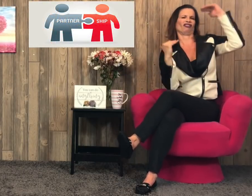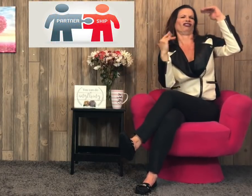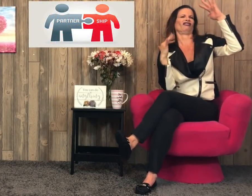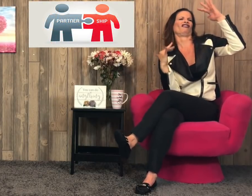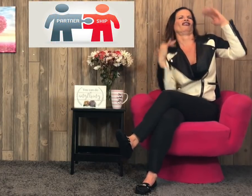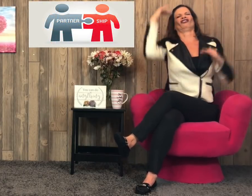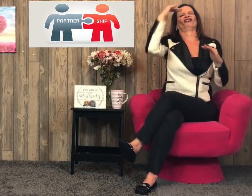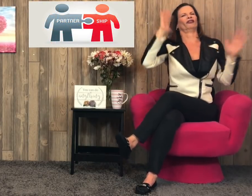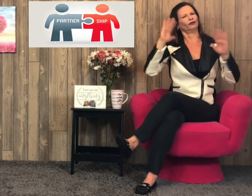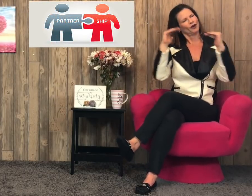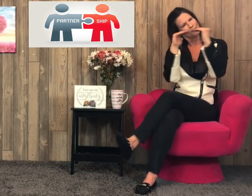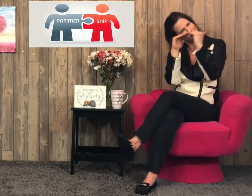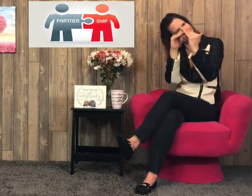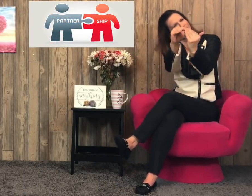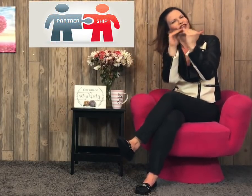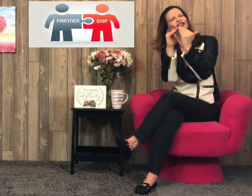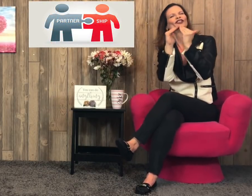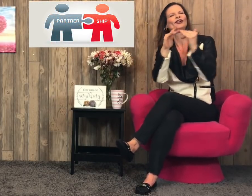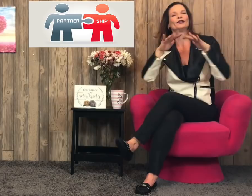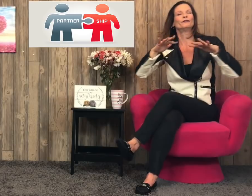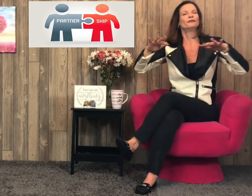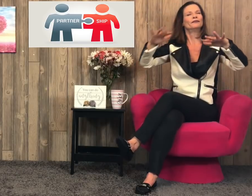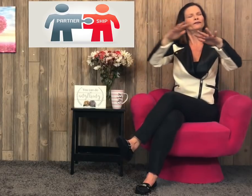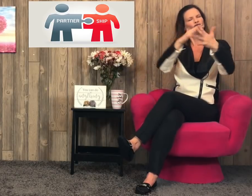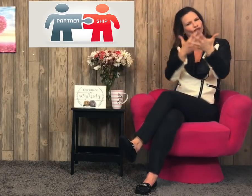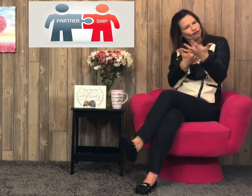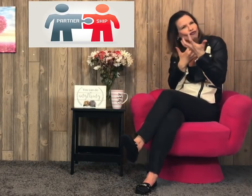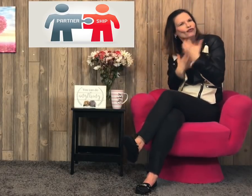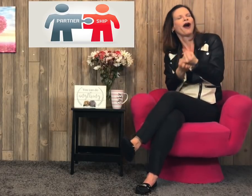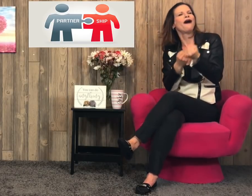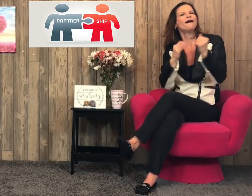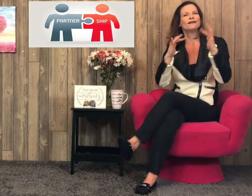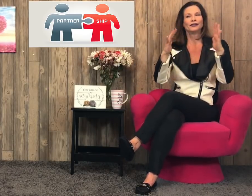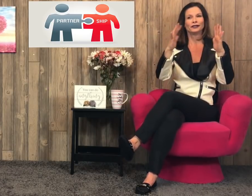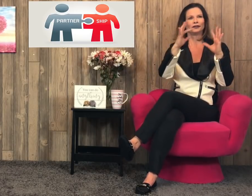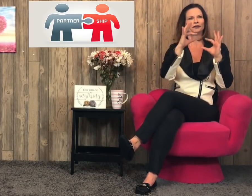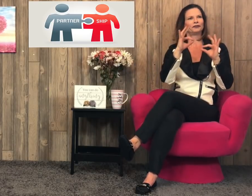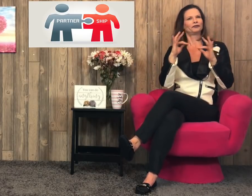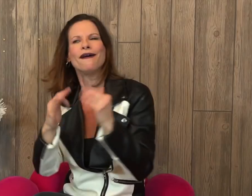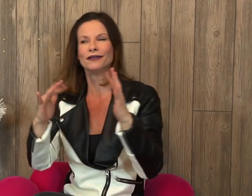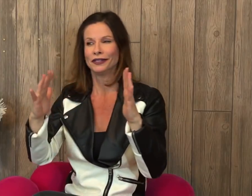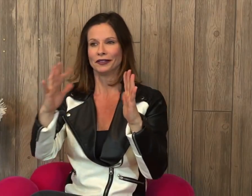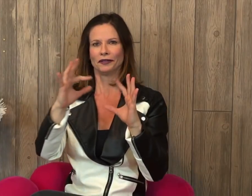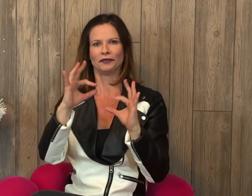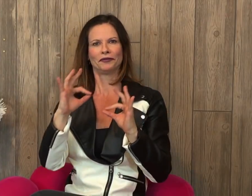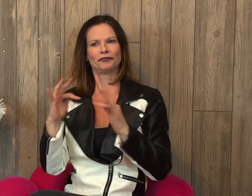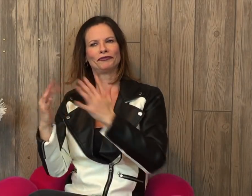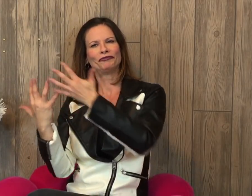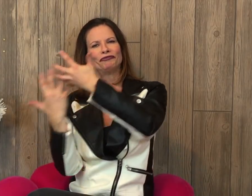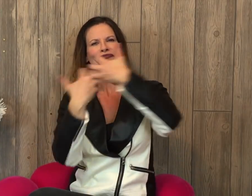Be equals. Always be fair. Trust each other, and your relationship will